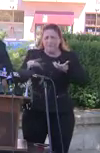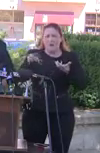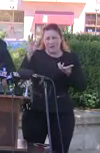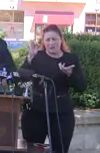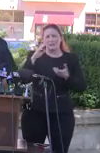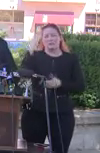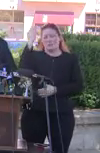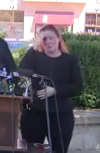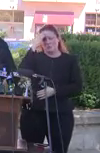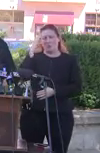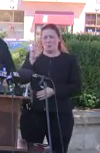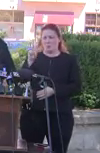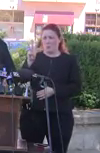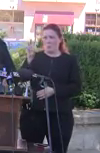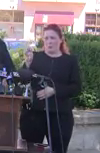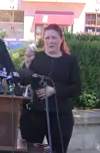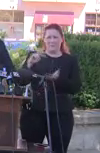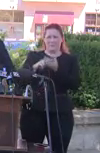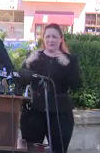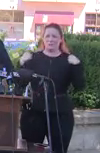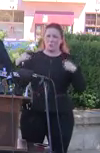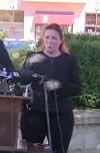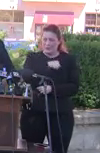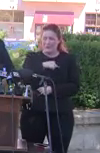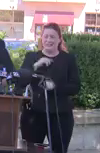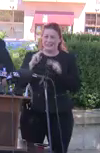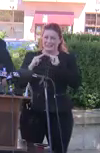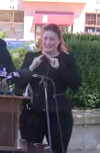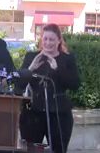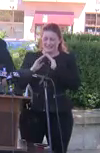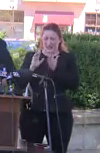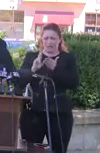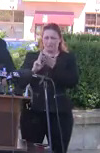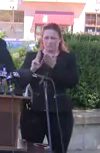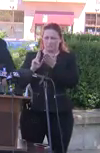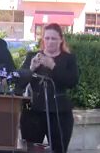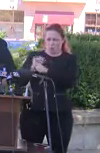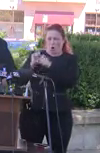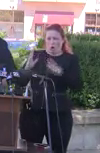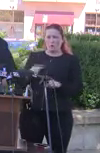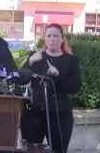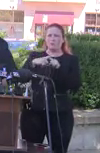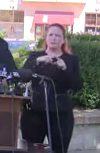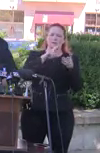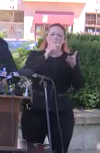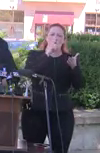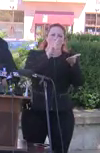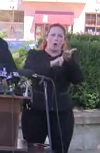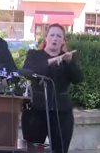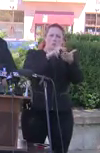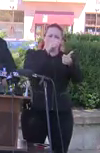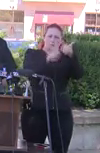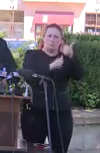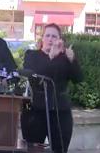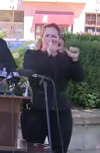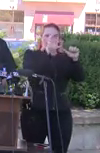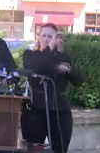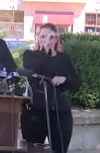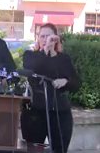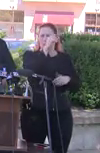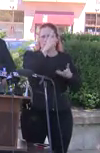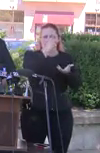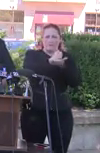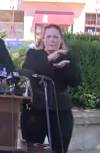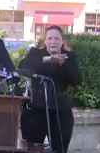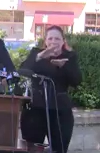from the city and also private contractors that the city has worked with to go through and start cleaning up and